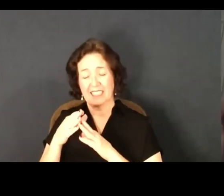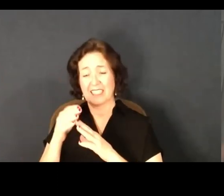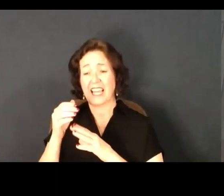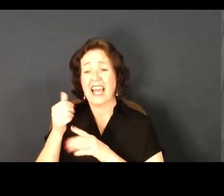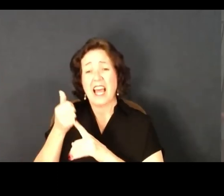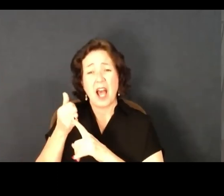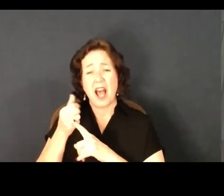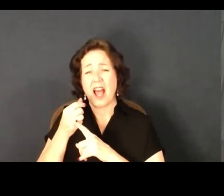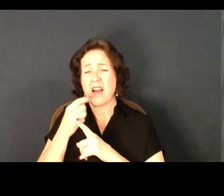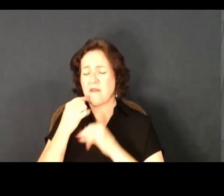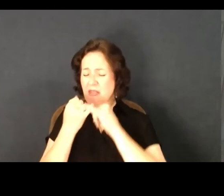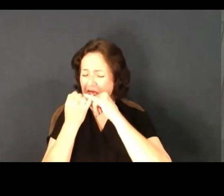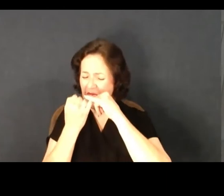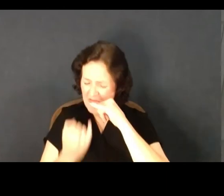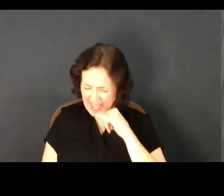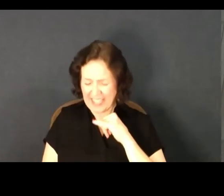skinny, flaquito.